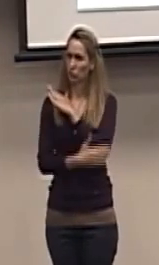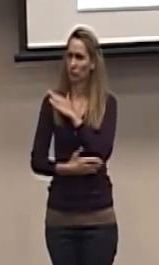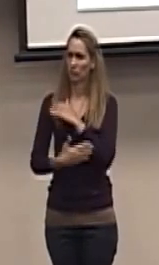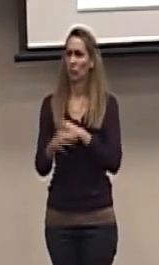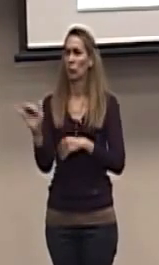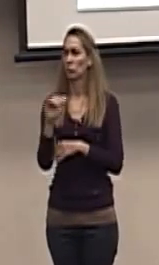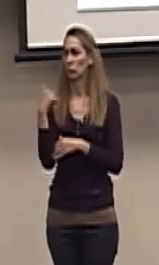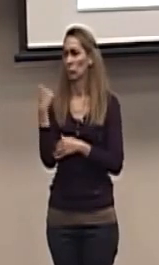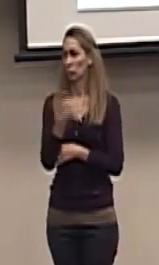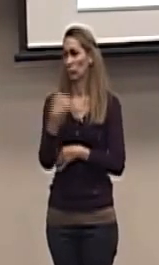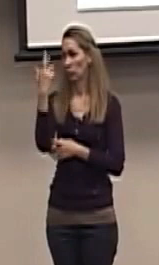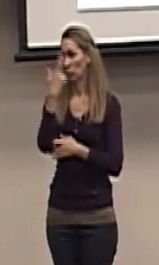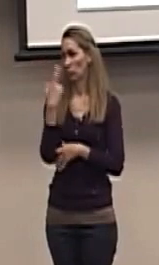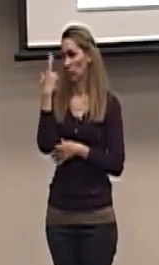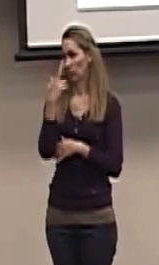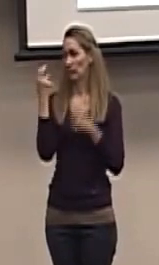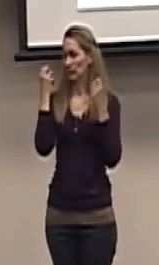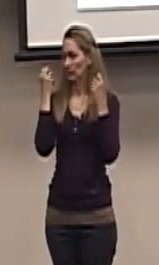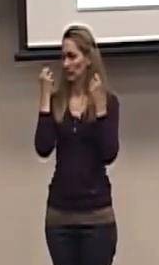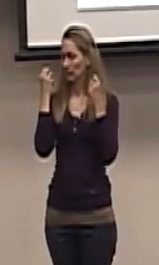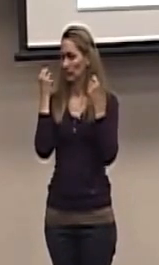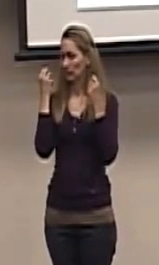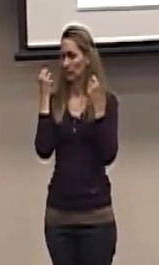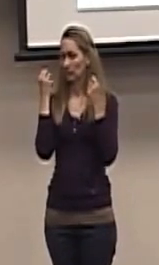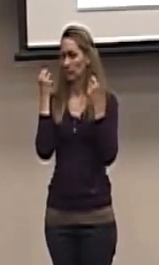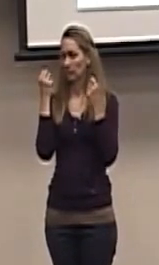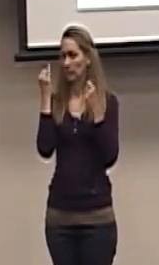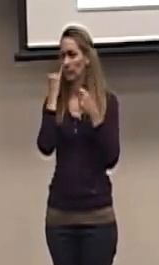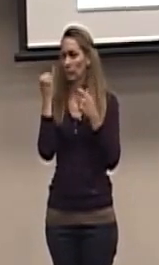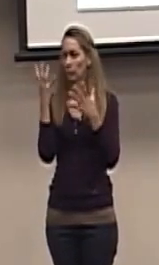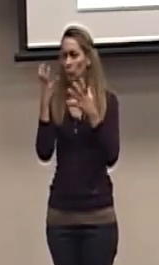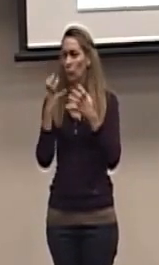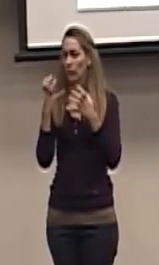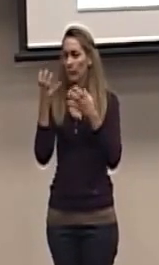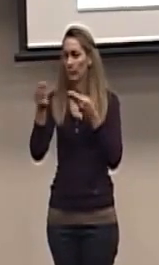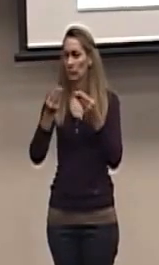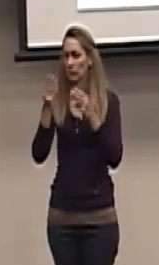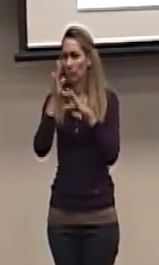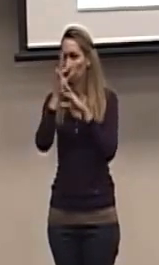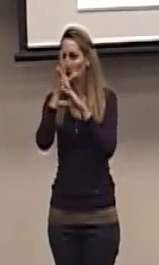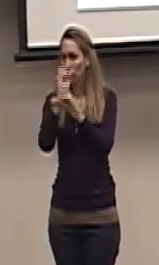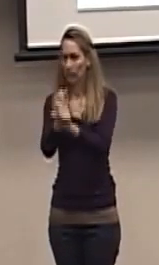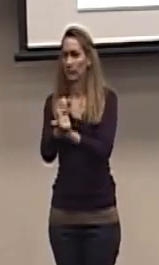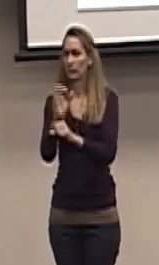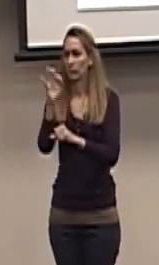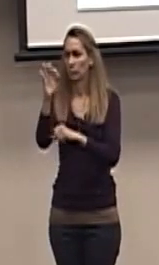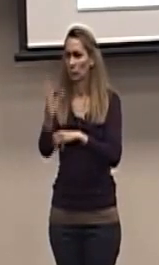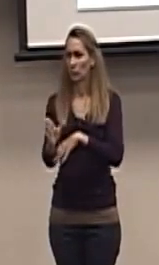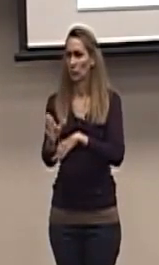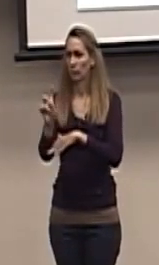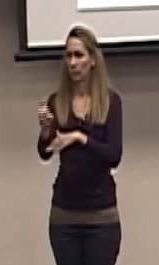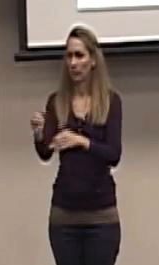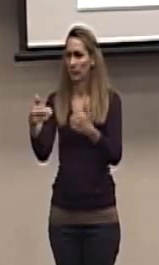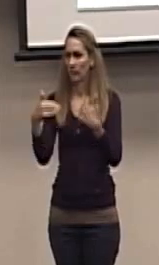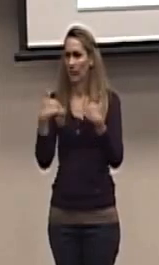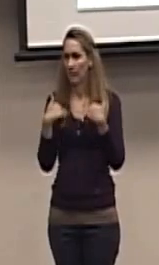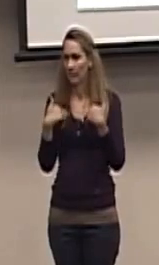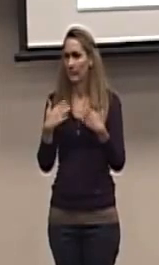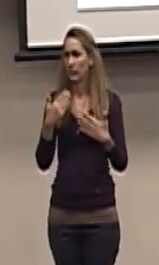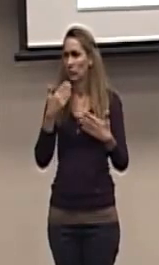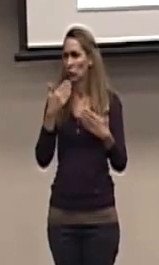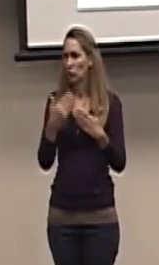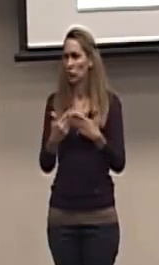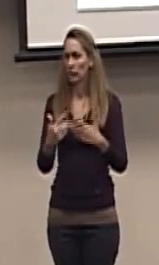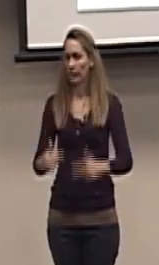we also realize that for ministry to be attractive, preachers on the field must have relatively good